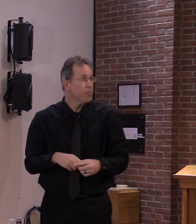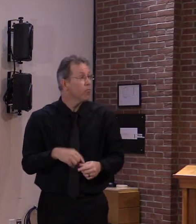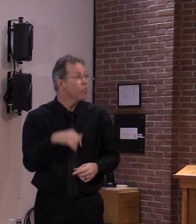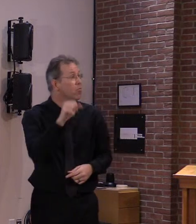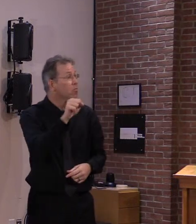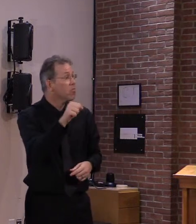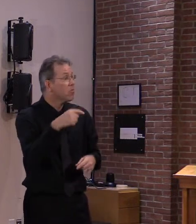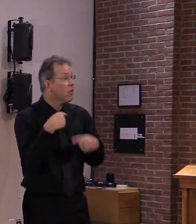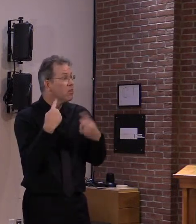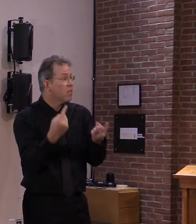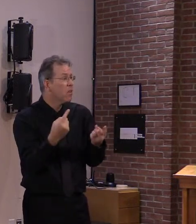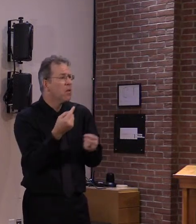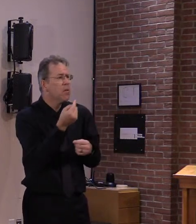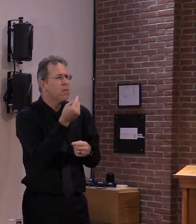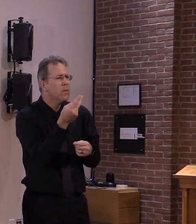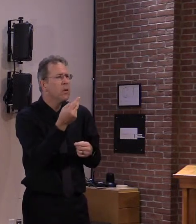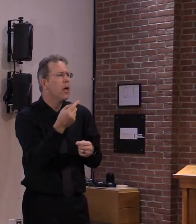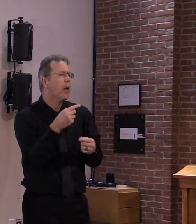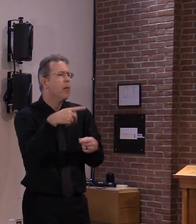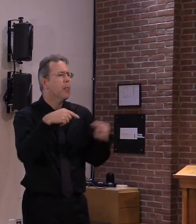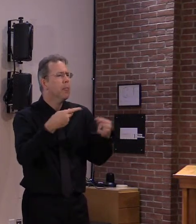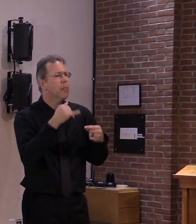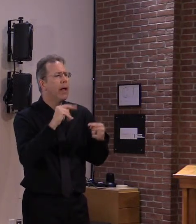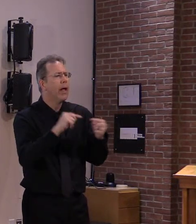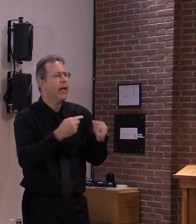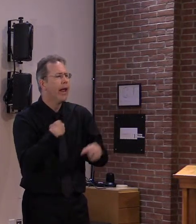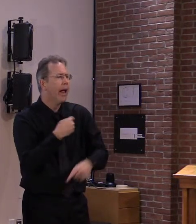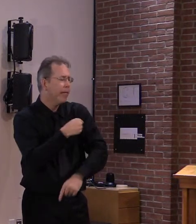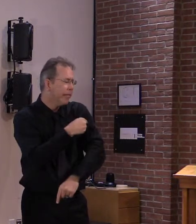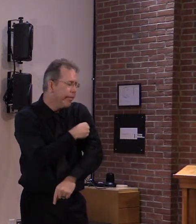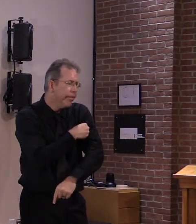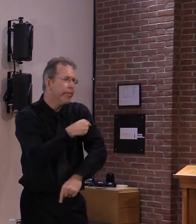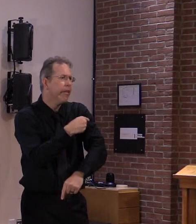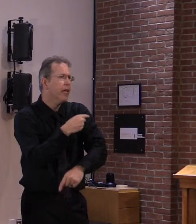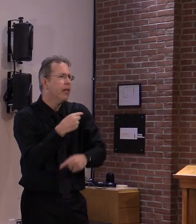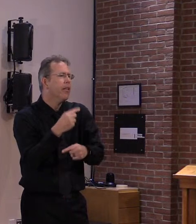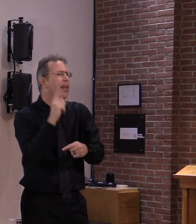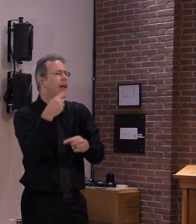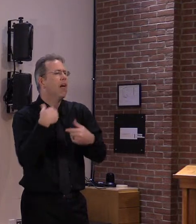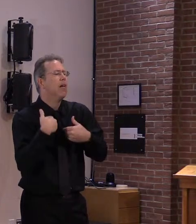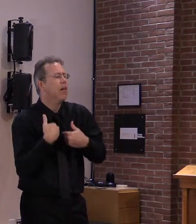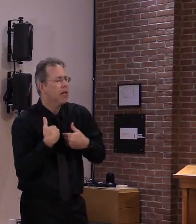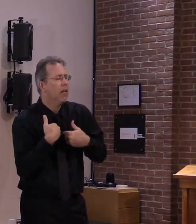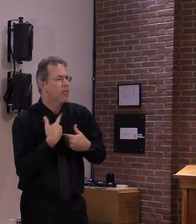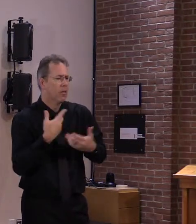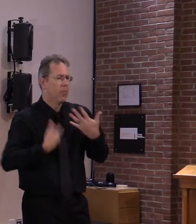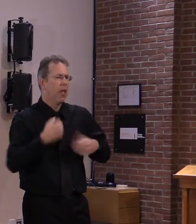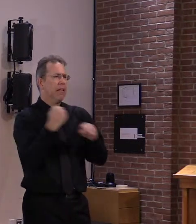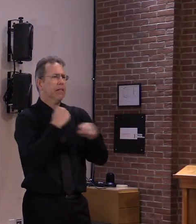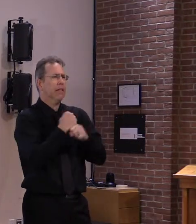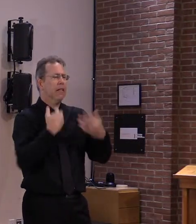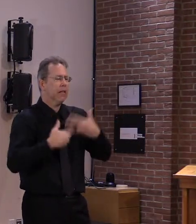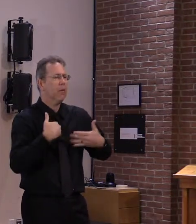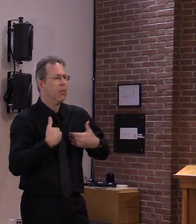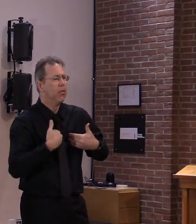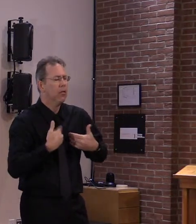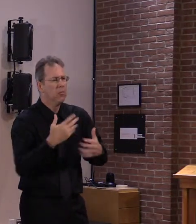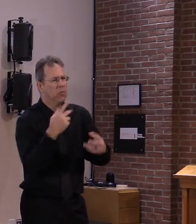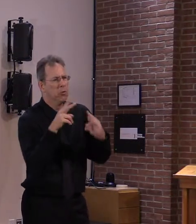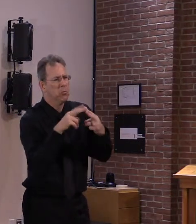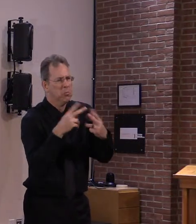silver linings, and there are many throughout this pandemic. We may not see them right now, but they will surface as